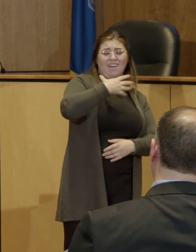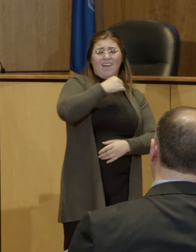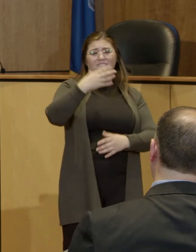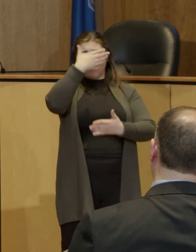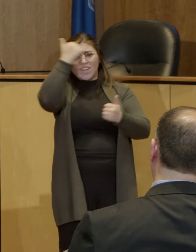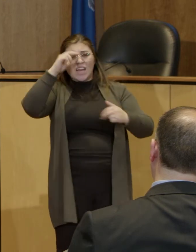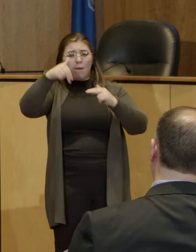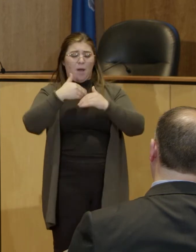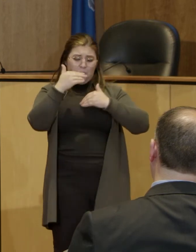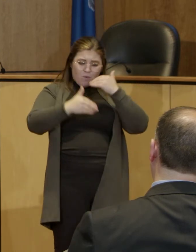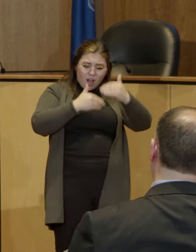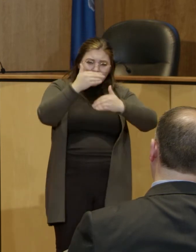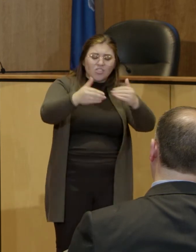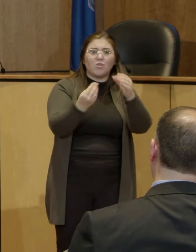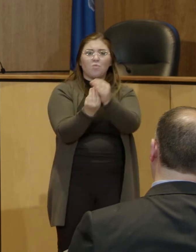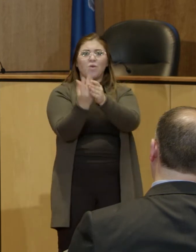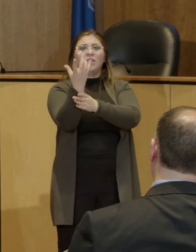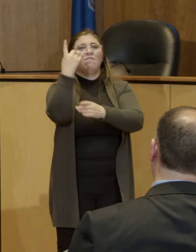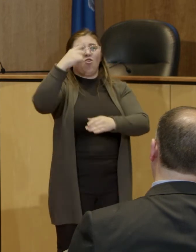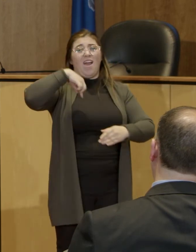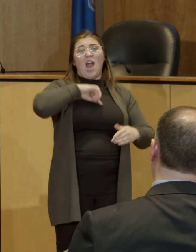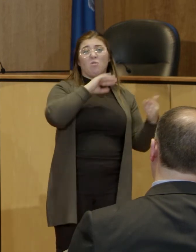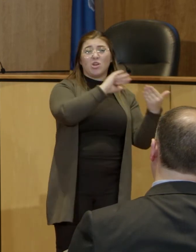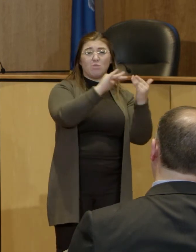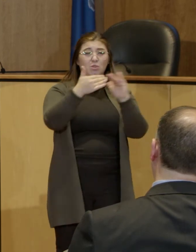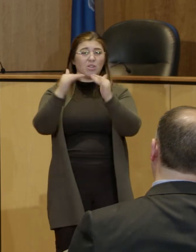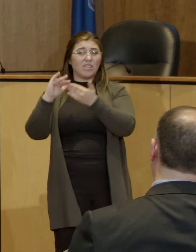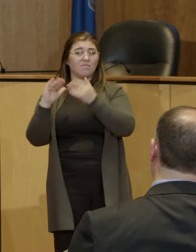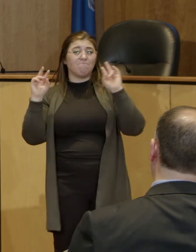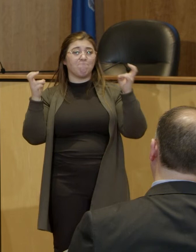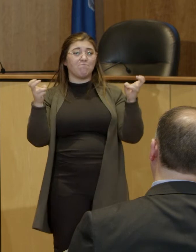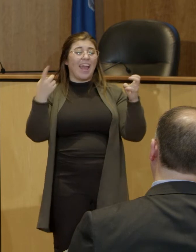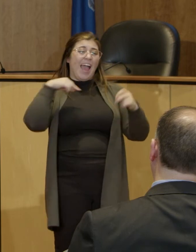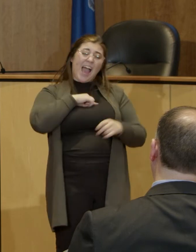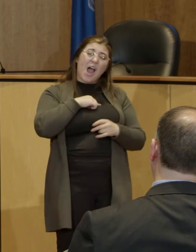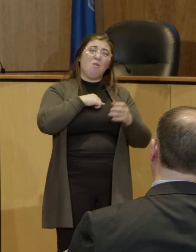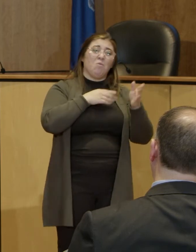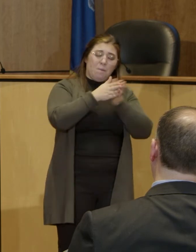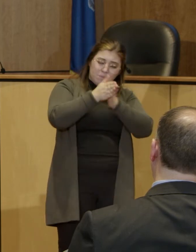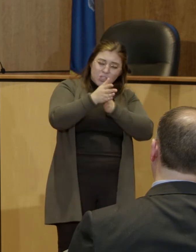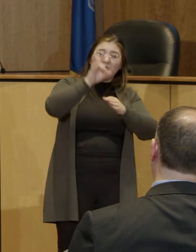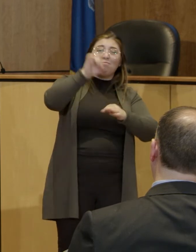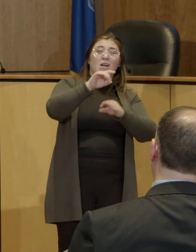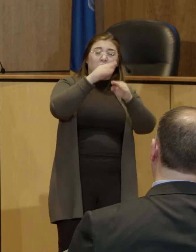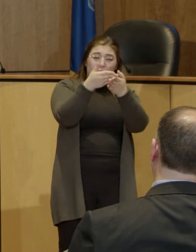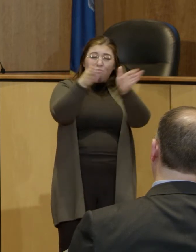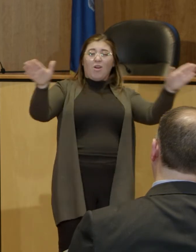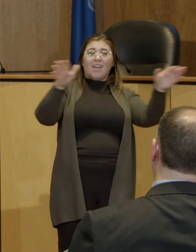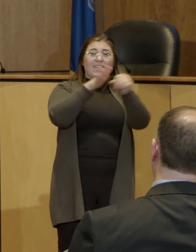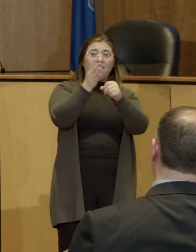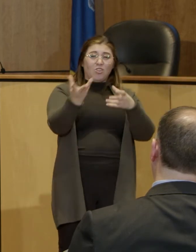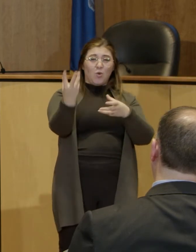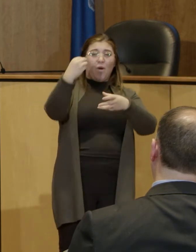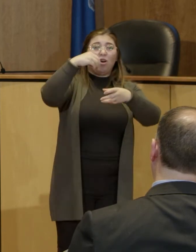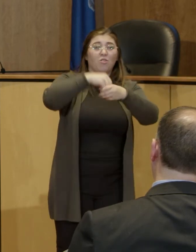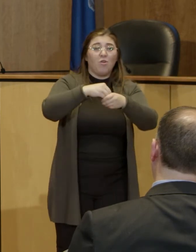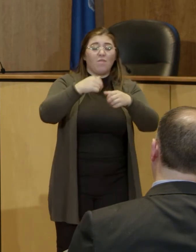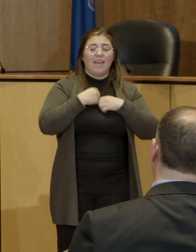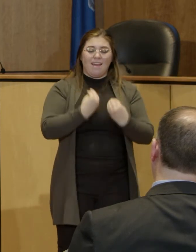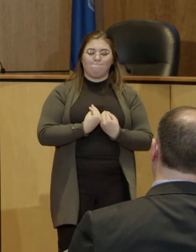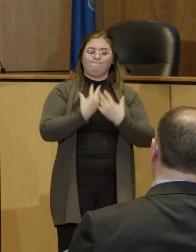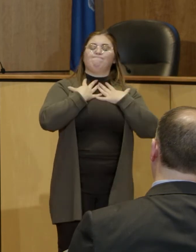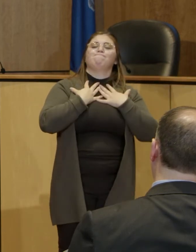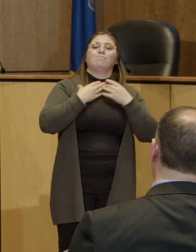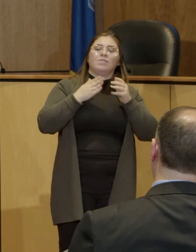about progress and prosperity for our community. Our ambitions must be broad enough to include the